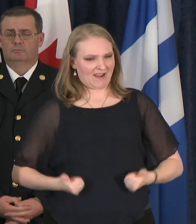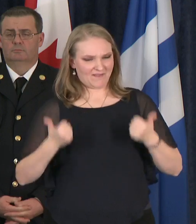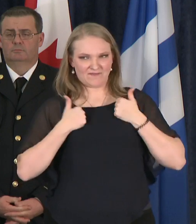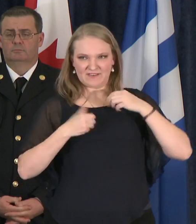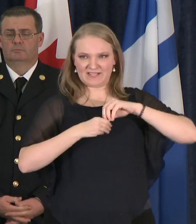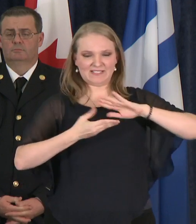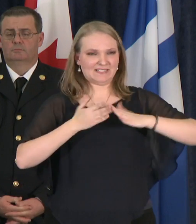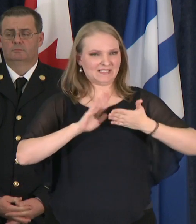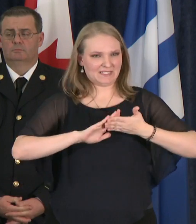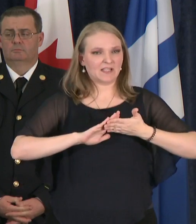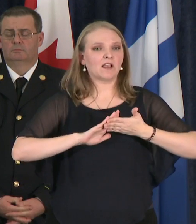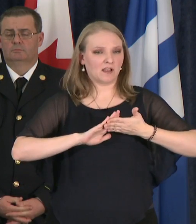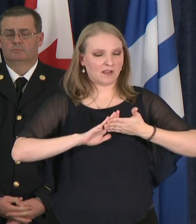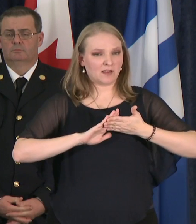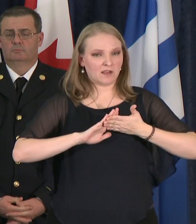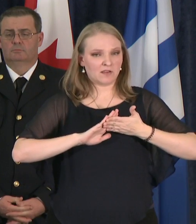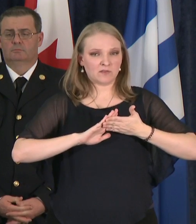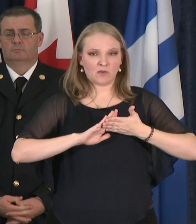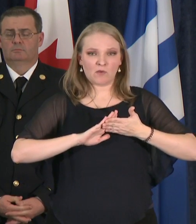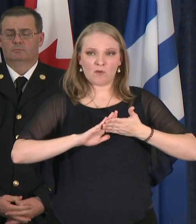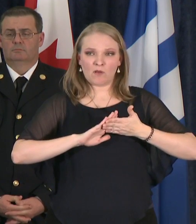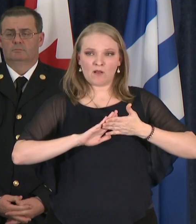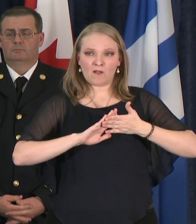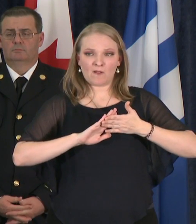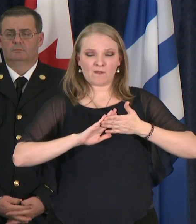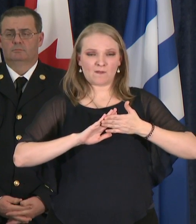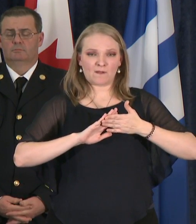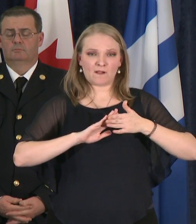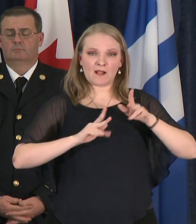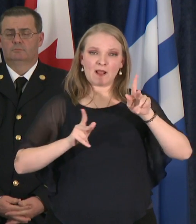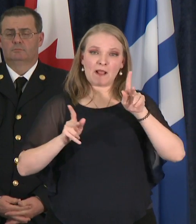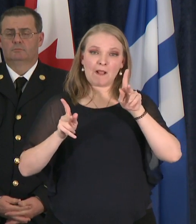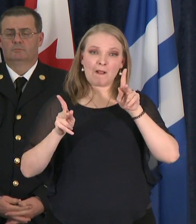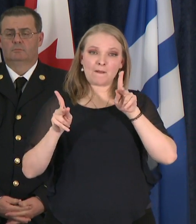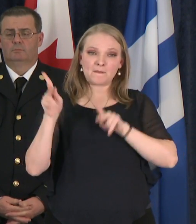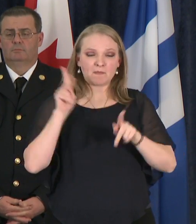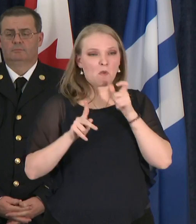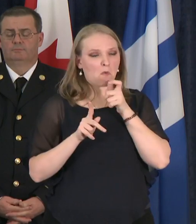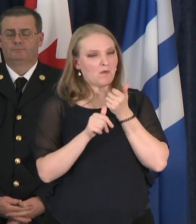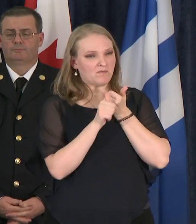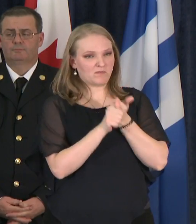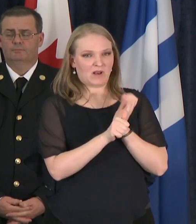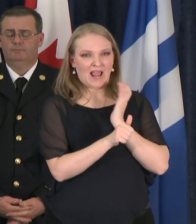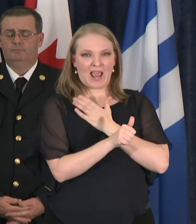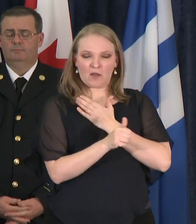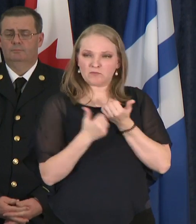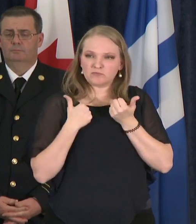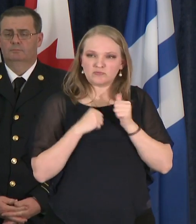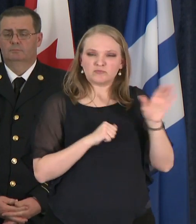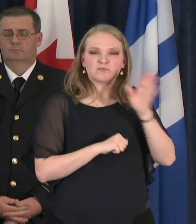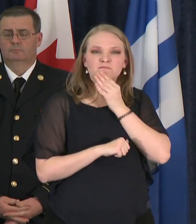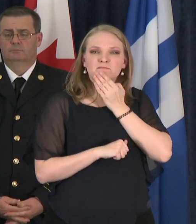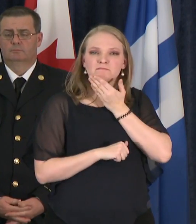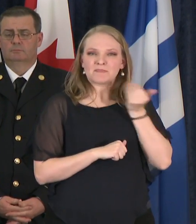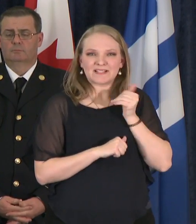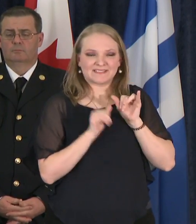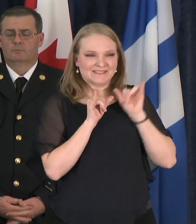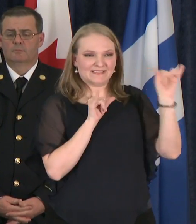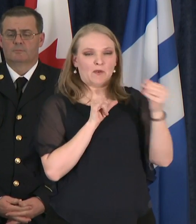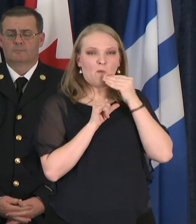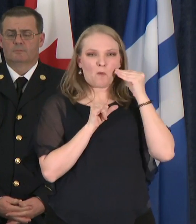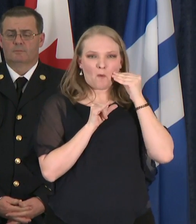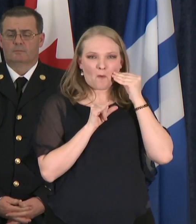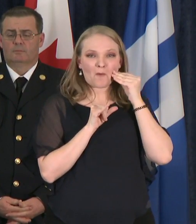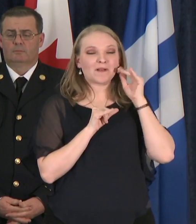the city. So to the extent that people are actually able to engage in those maximizing and social